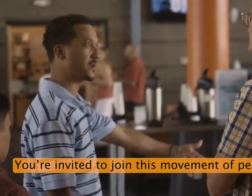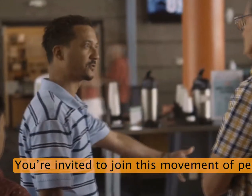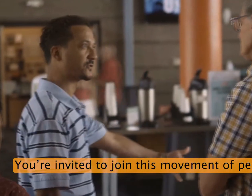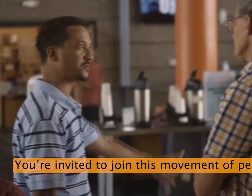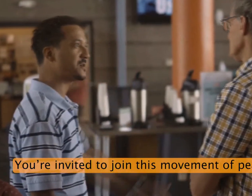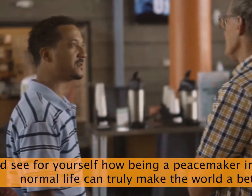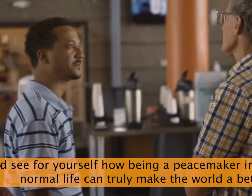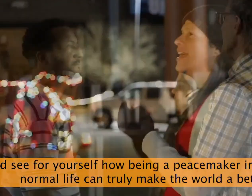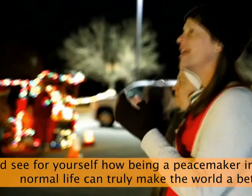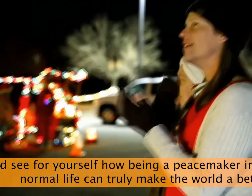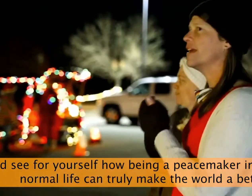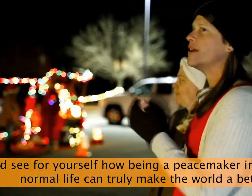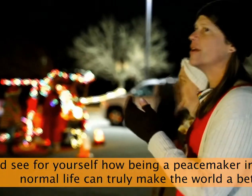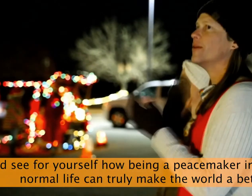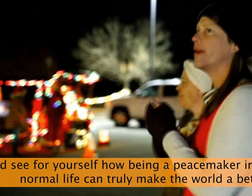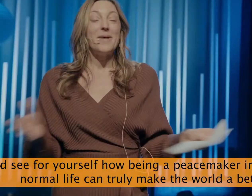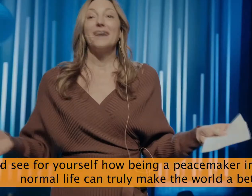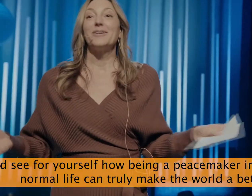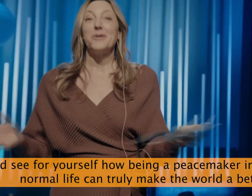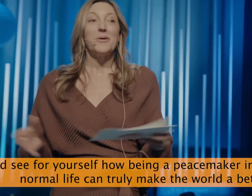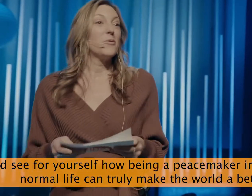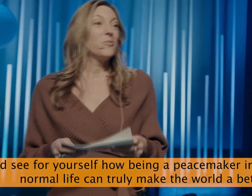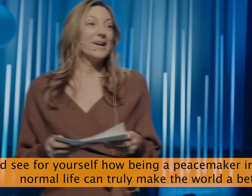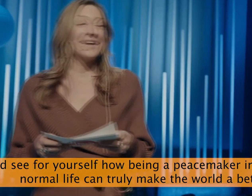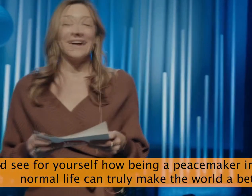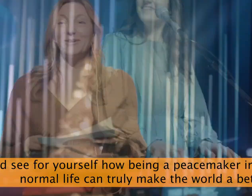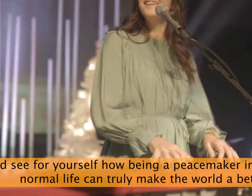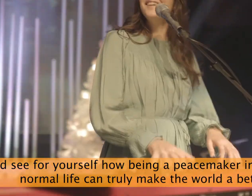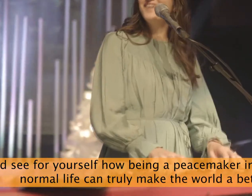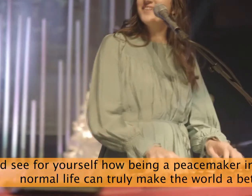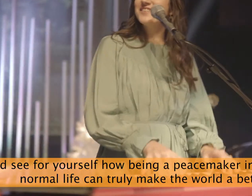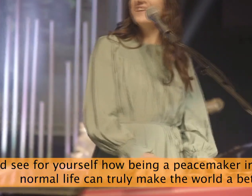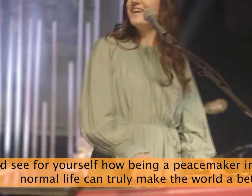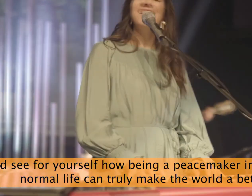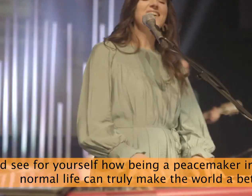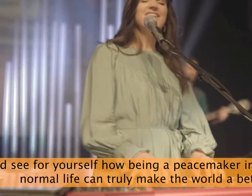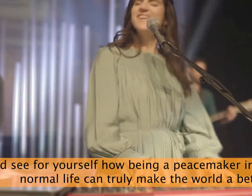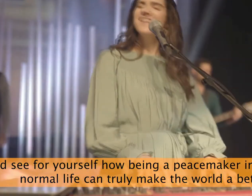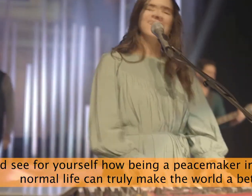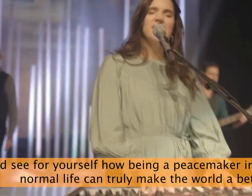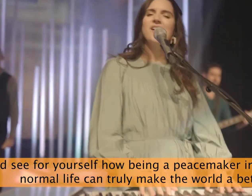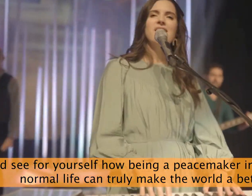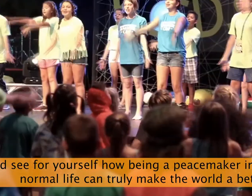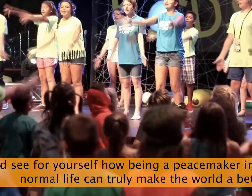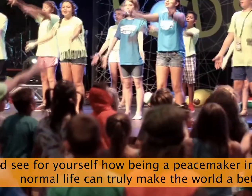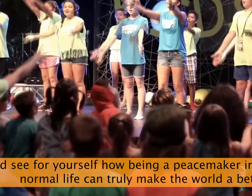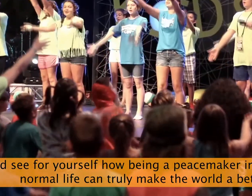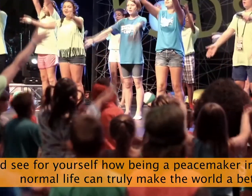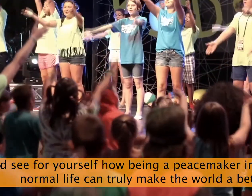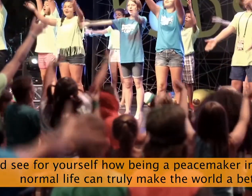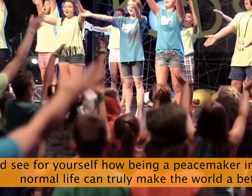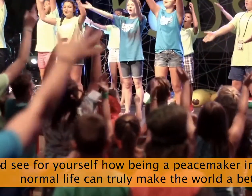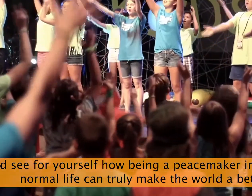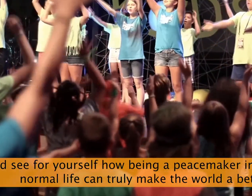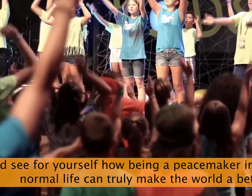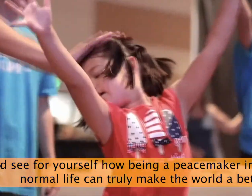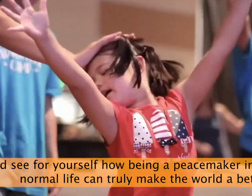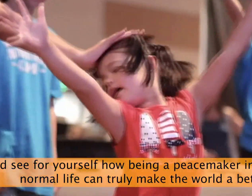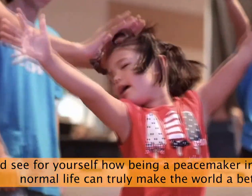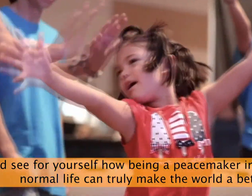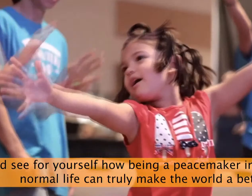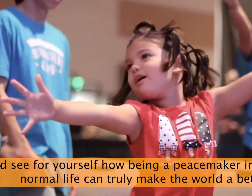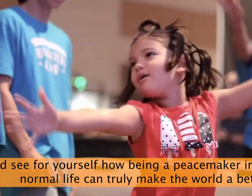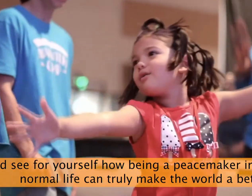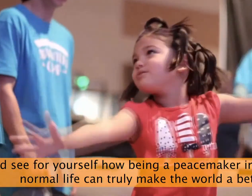of peacemaking and see for yourself how being a peacemaker in your everyday normal life can truly make the world